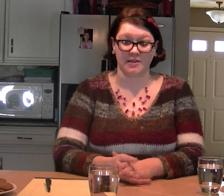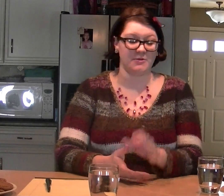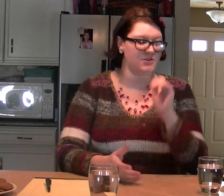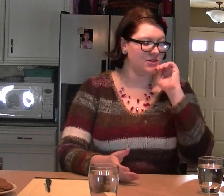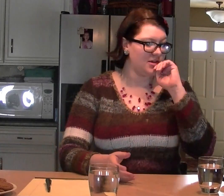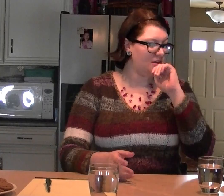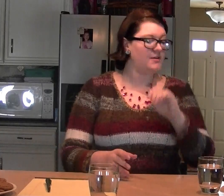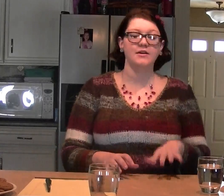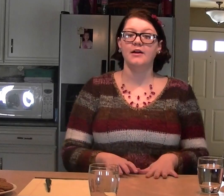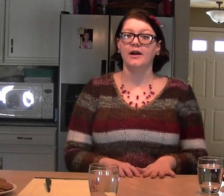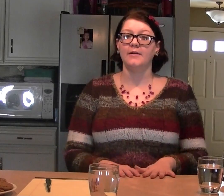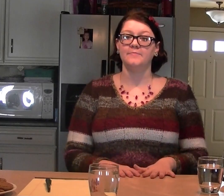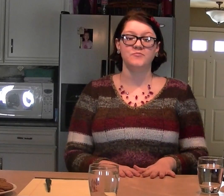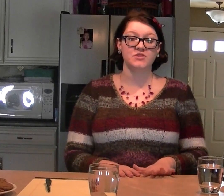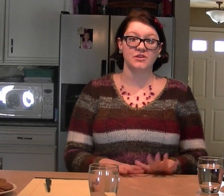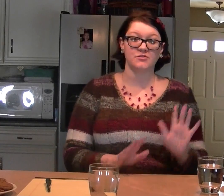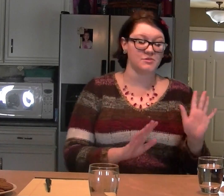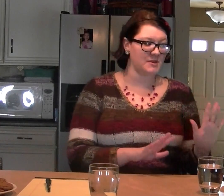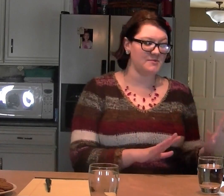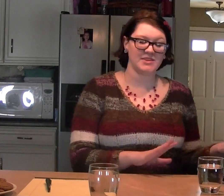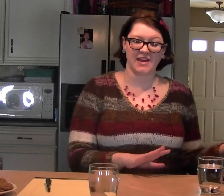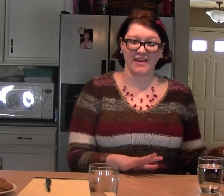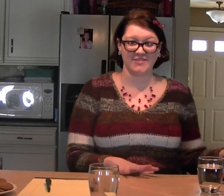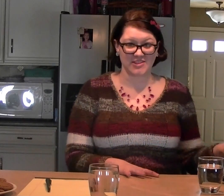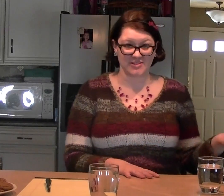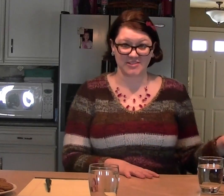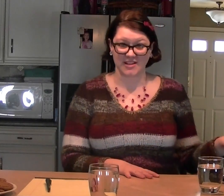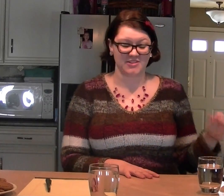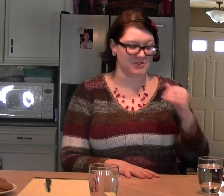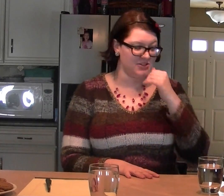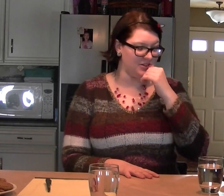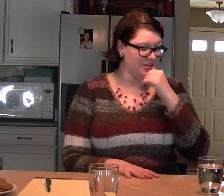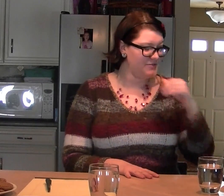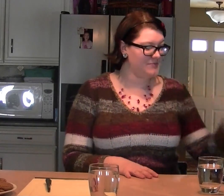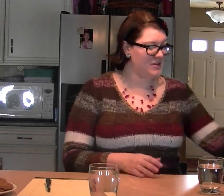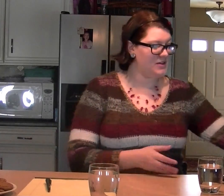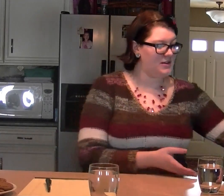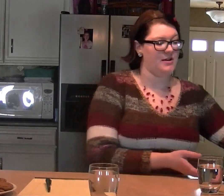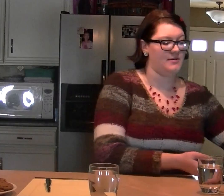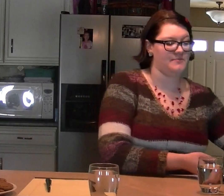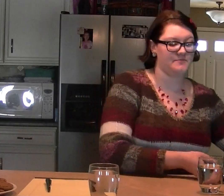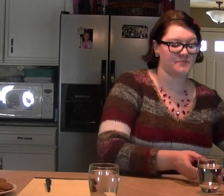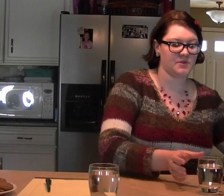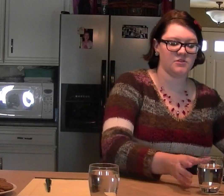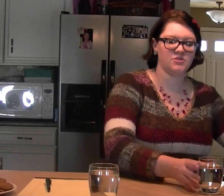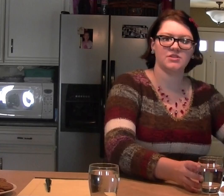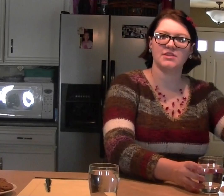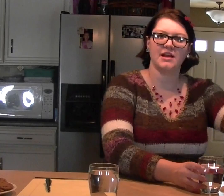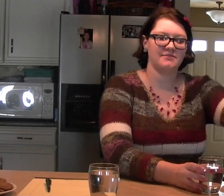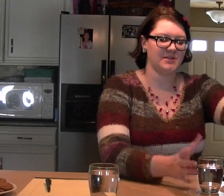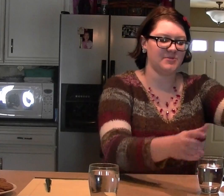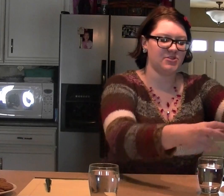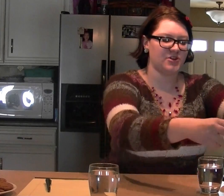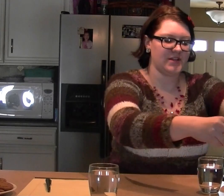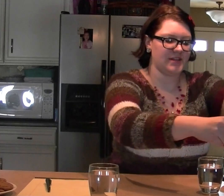language. So to begin with, I have this little slideshow to show you, just kind of demonstrating